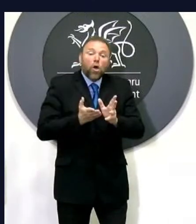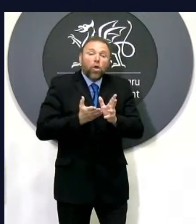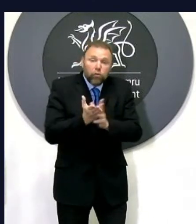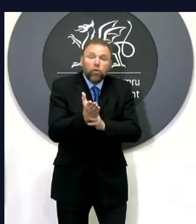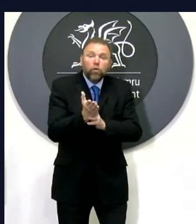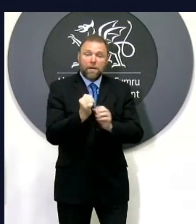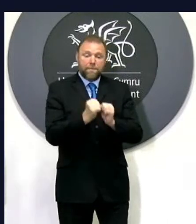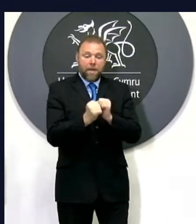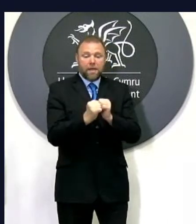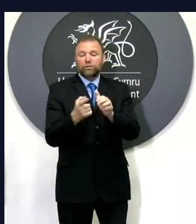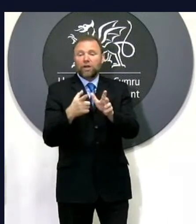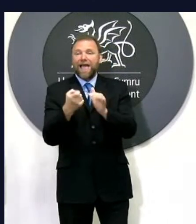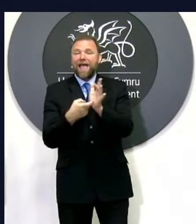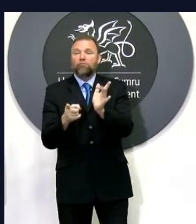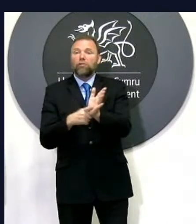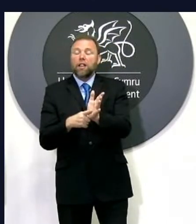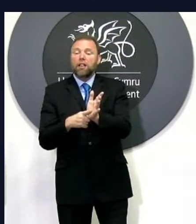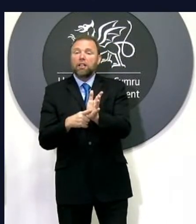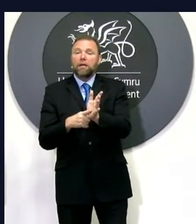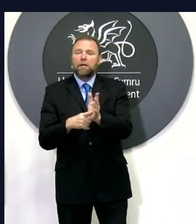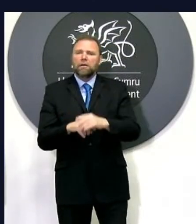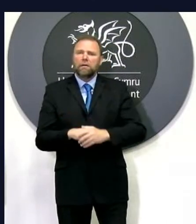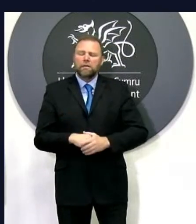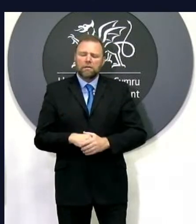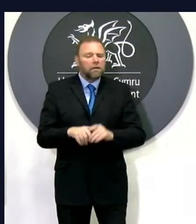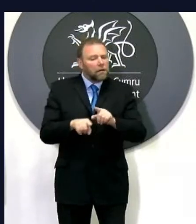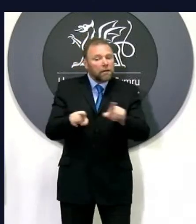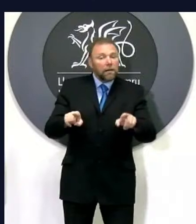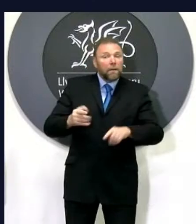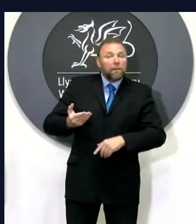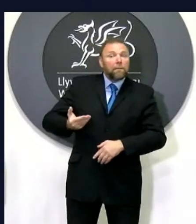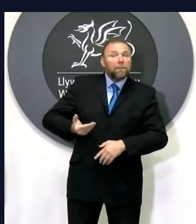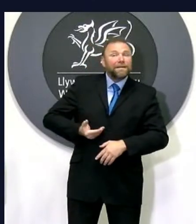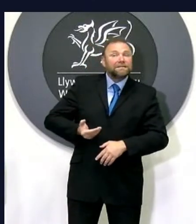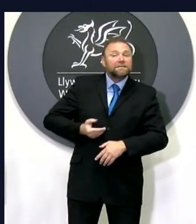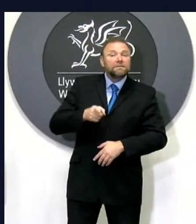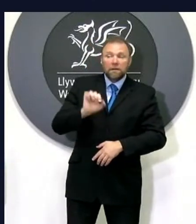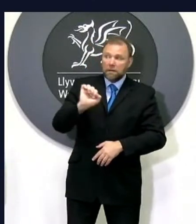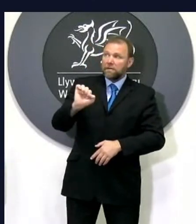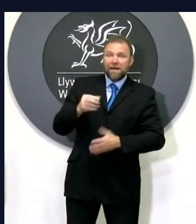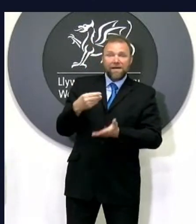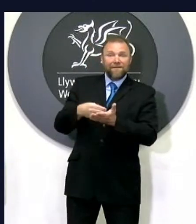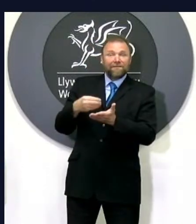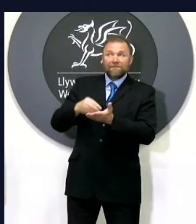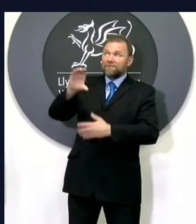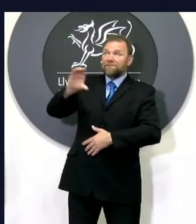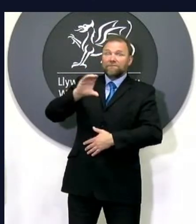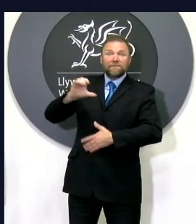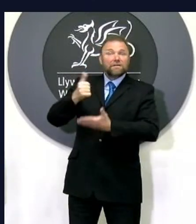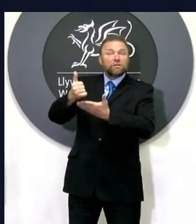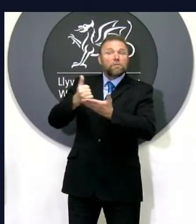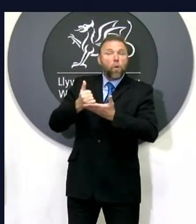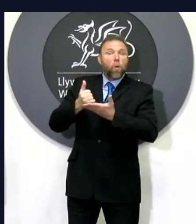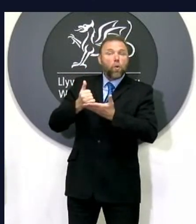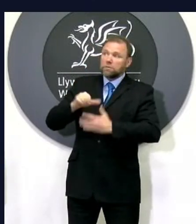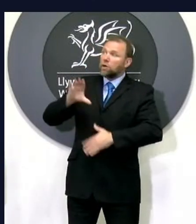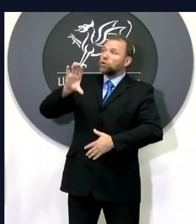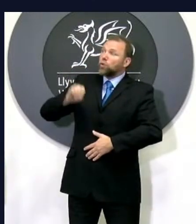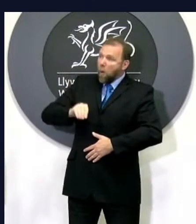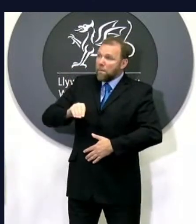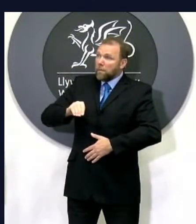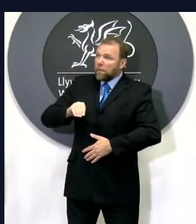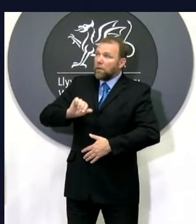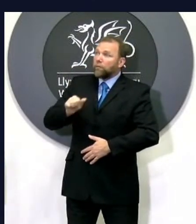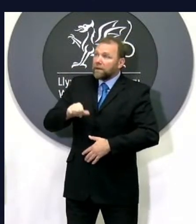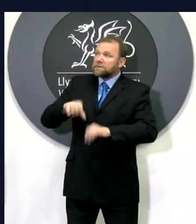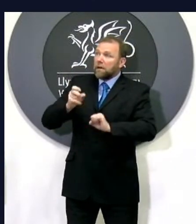April as well. Businesses will see no interruption in the flow of financial support to them over